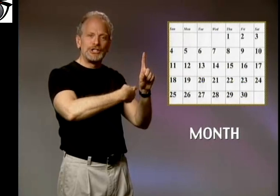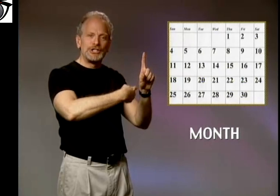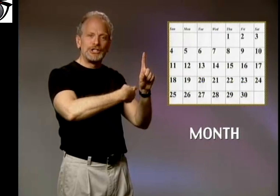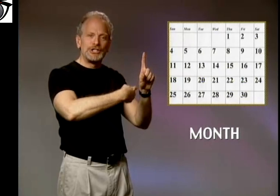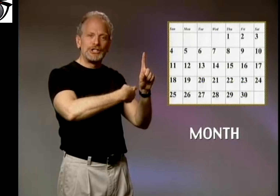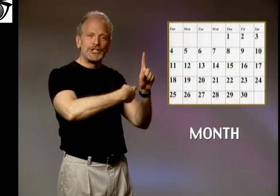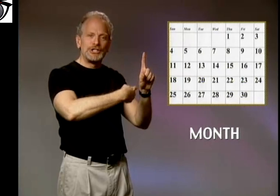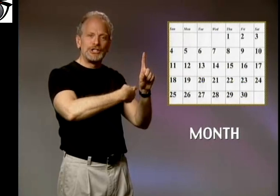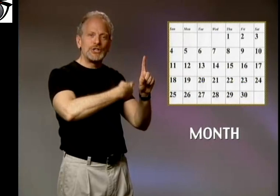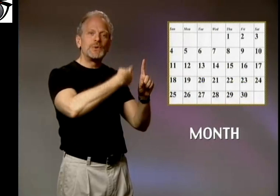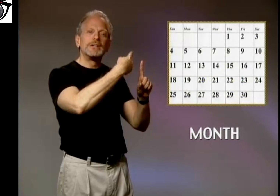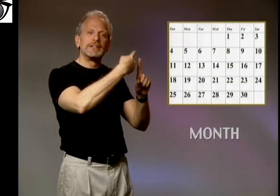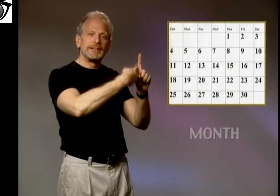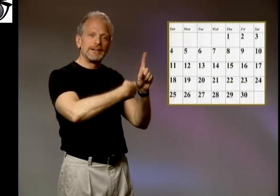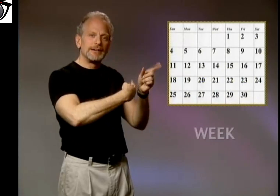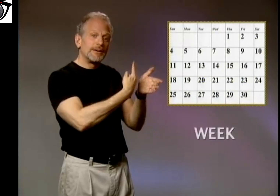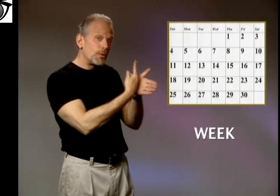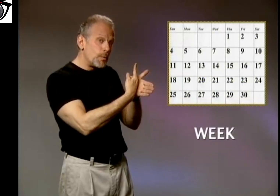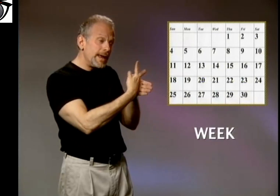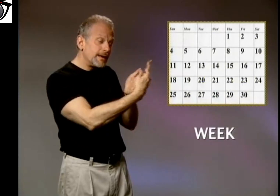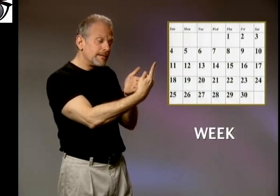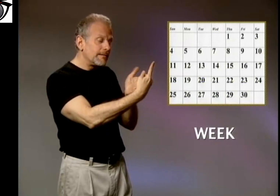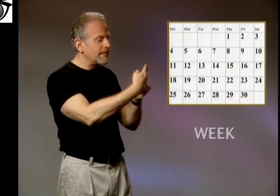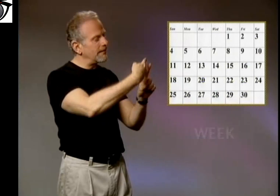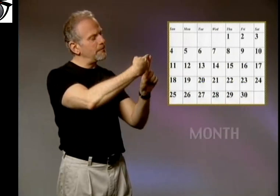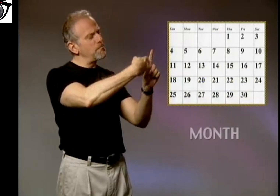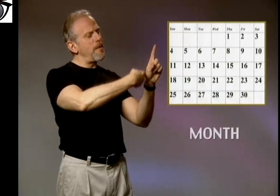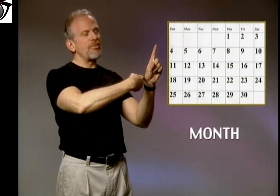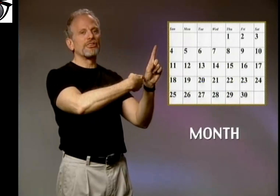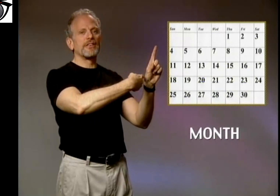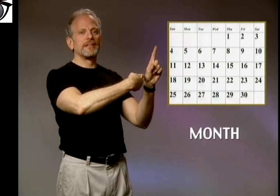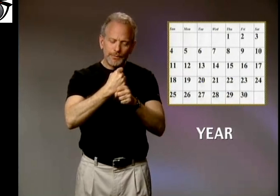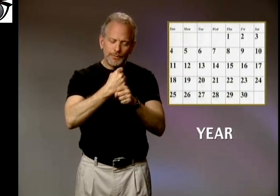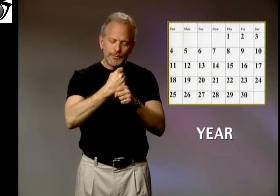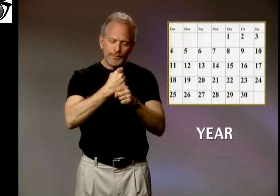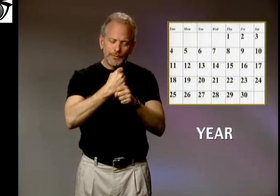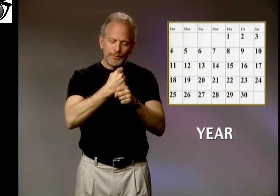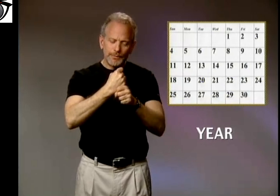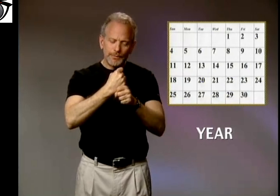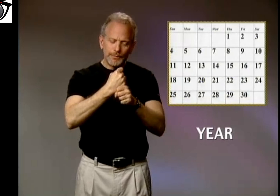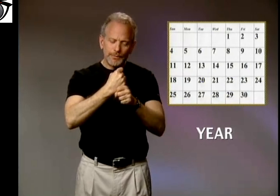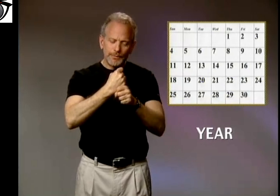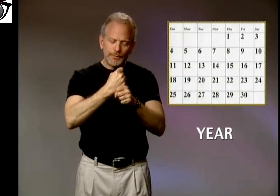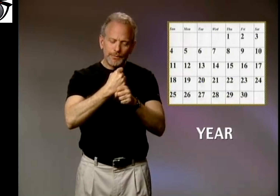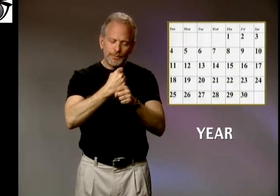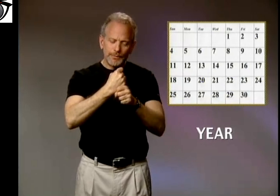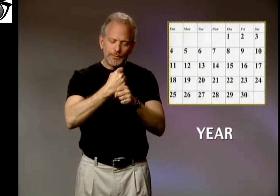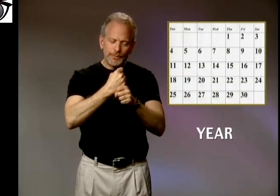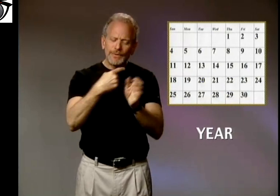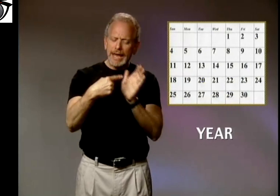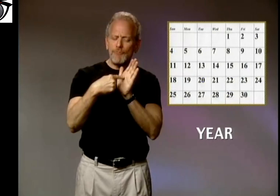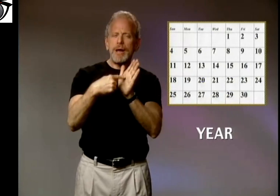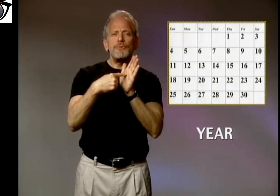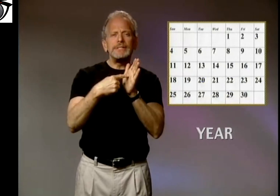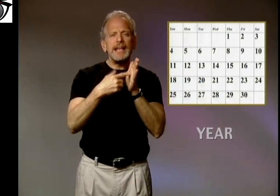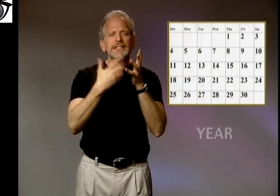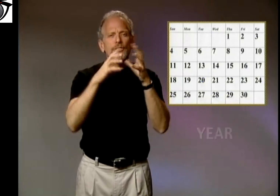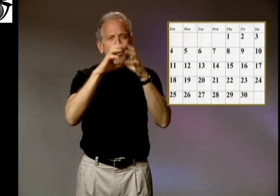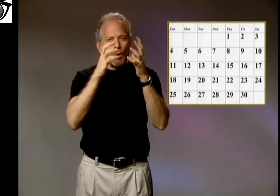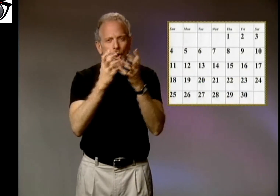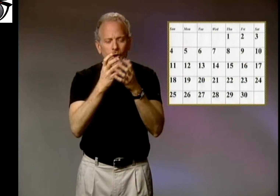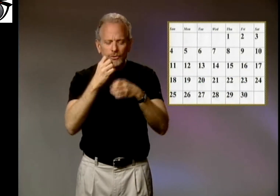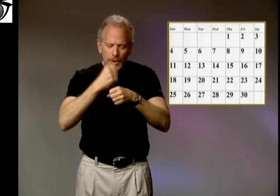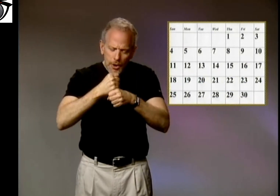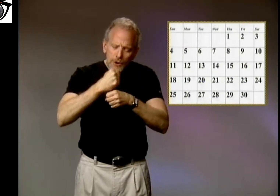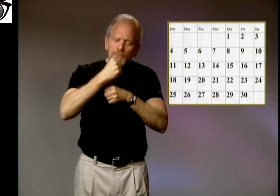month goes down 2. Week, month. For year, it